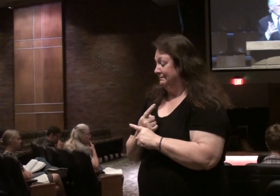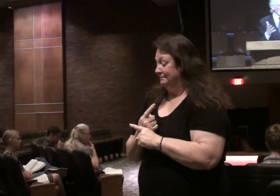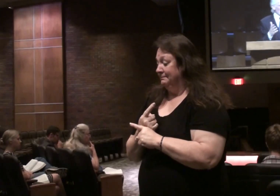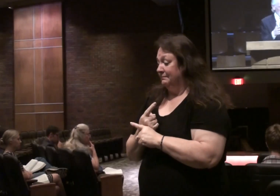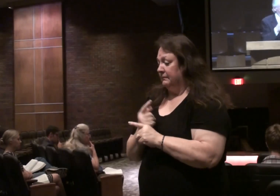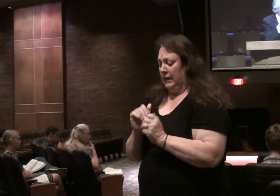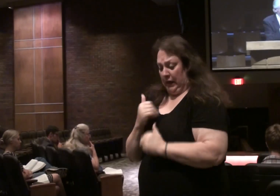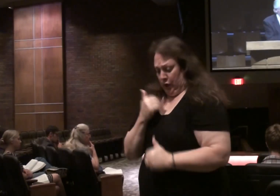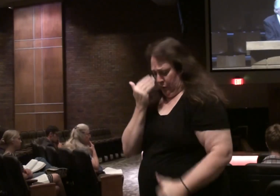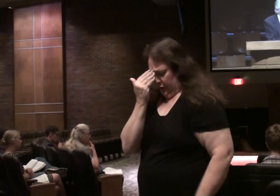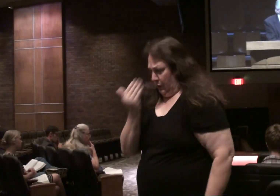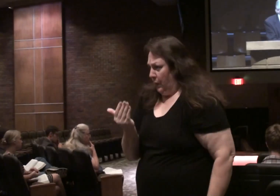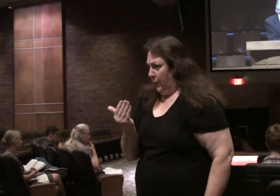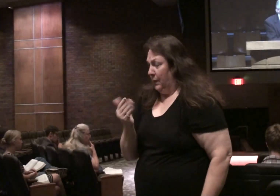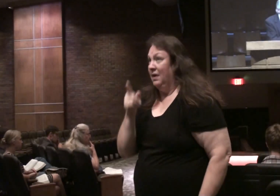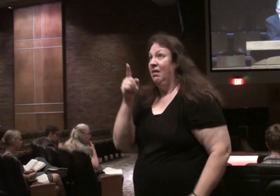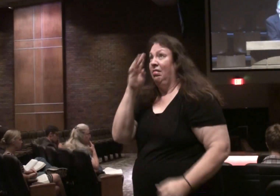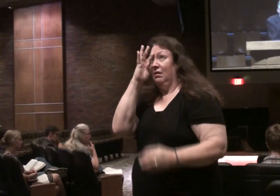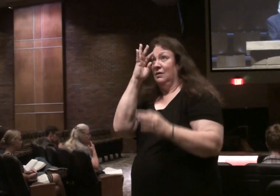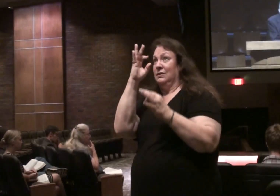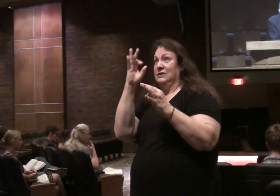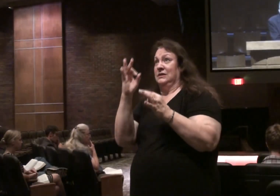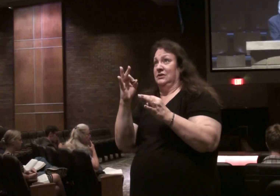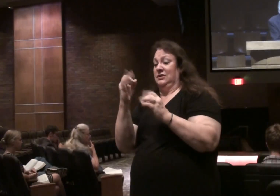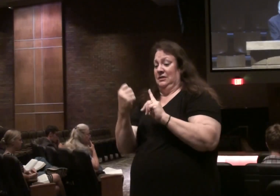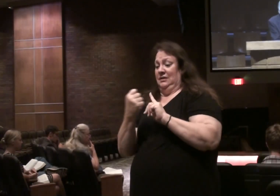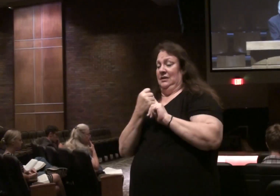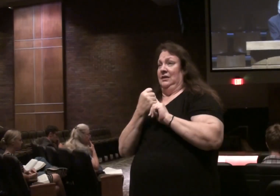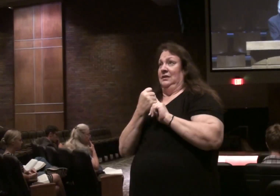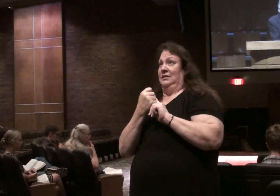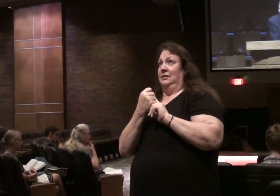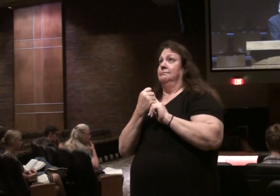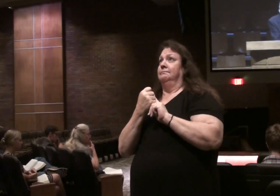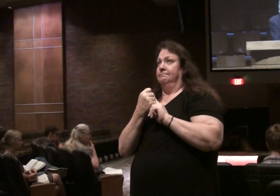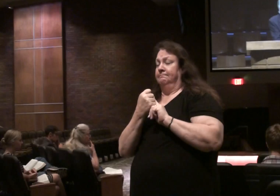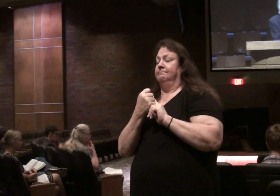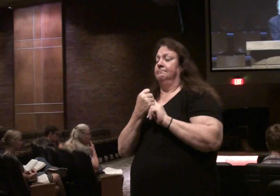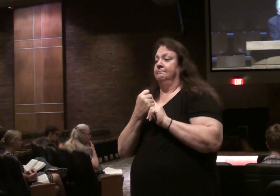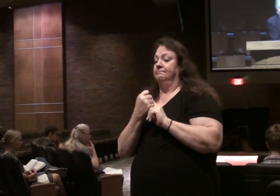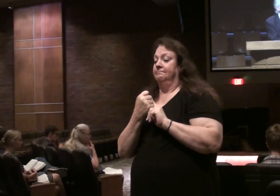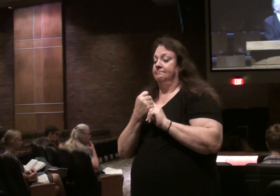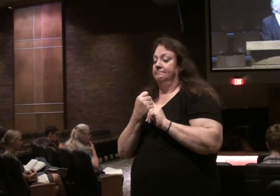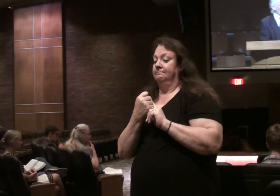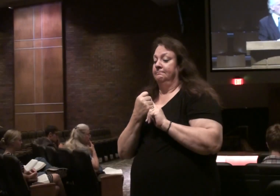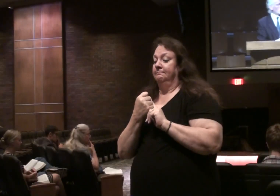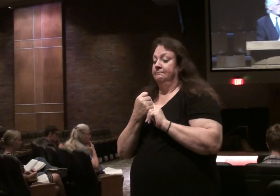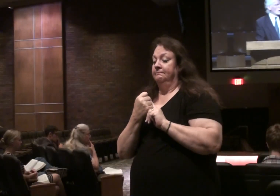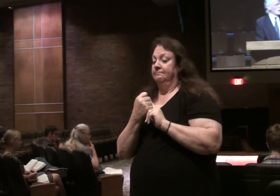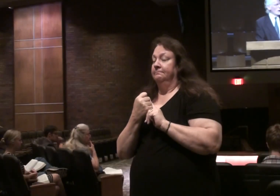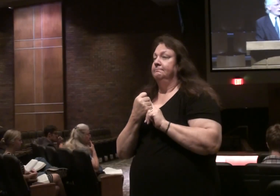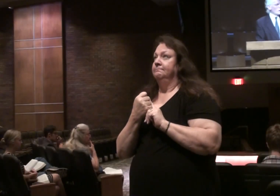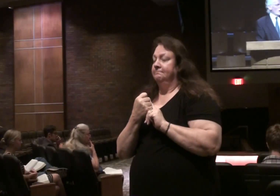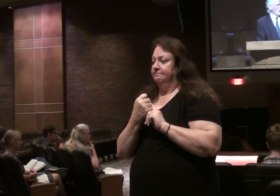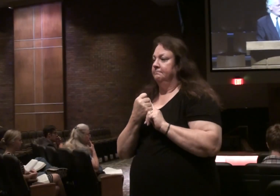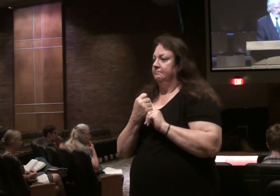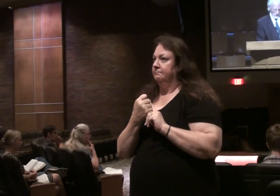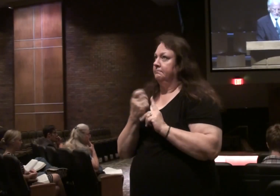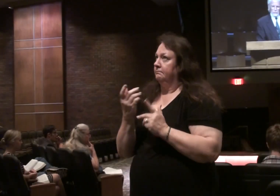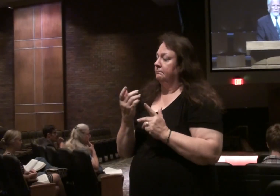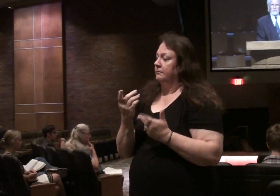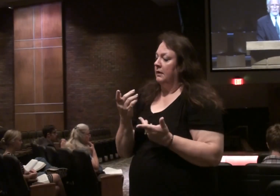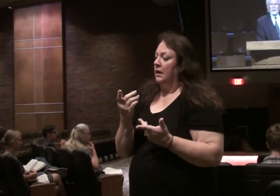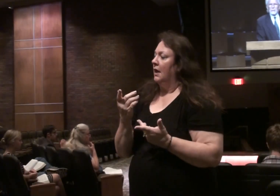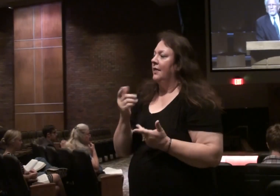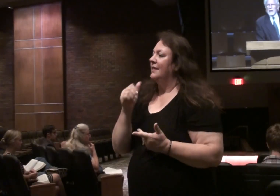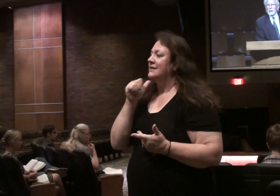How do I know? Well, the decision they made that impacts me for today, then I will recognize that.